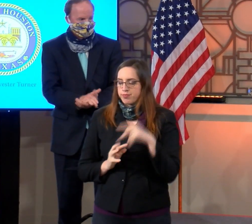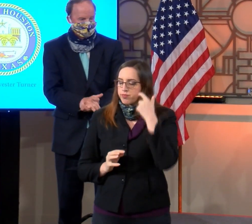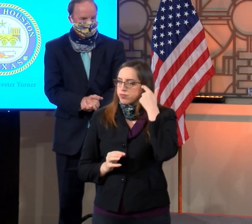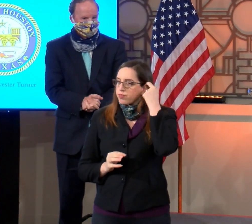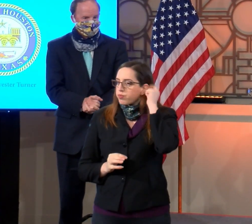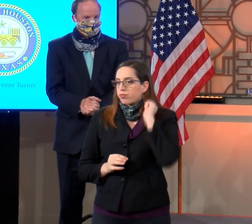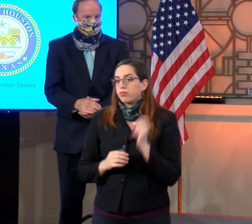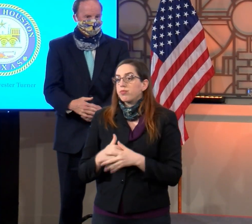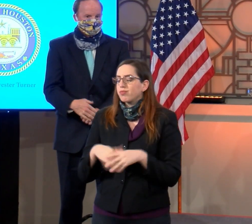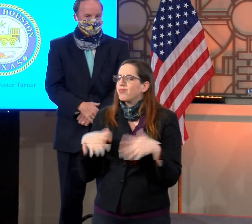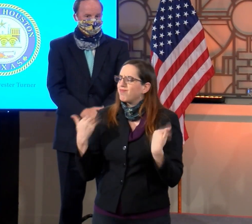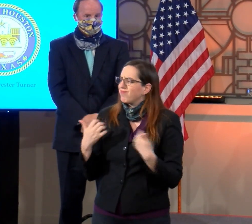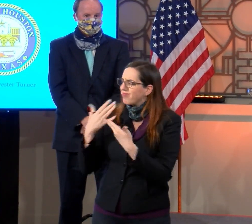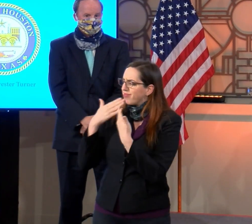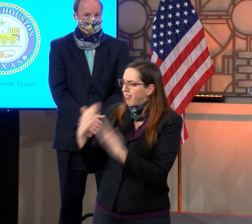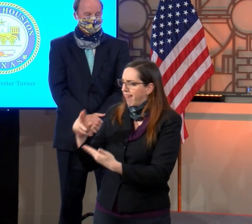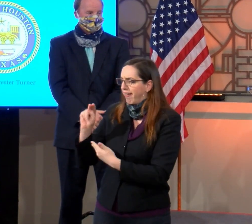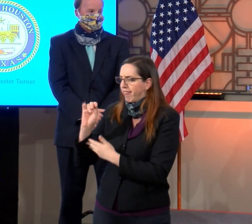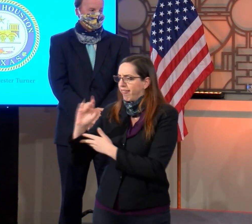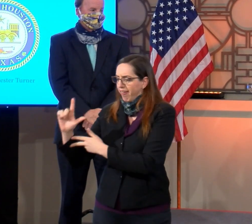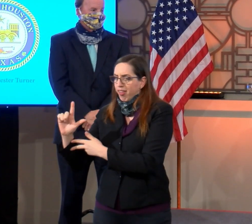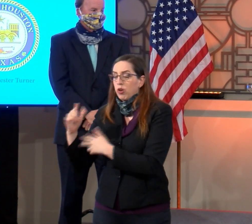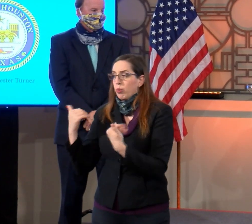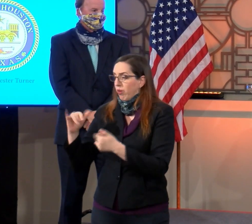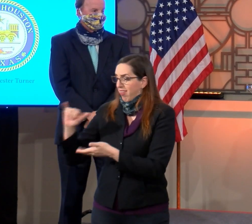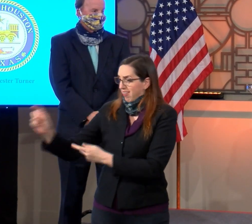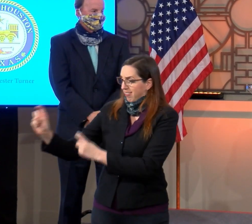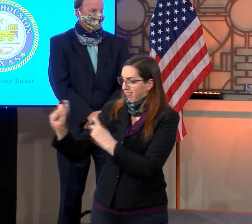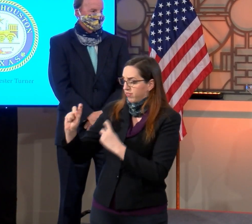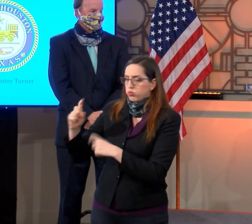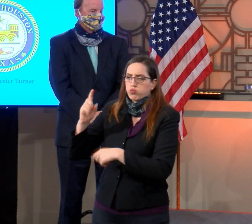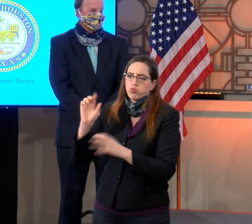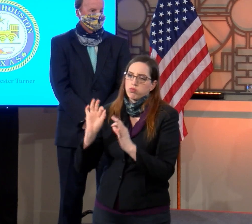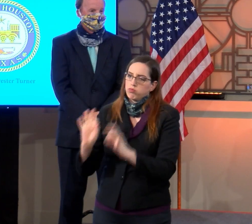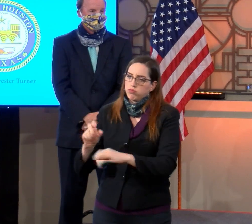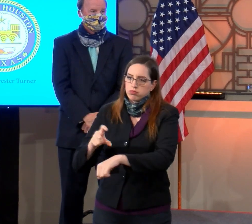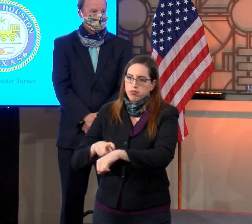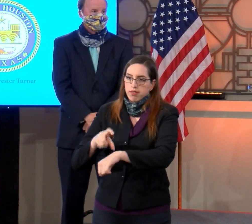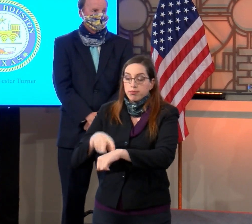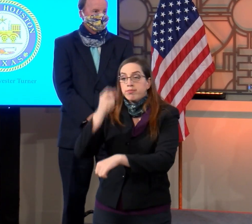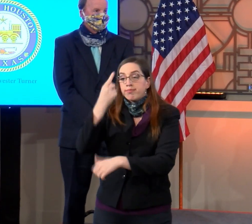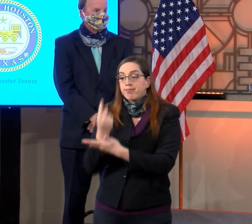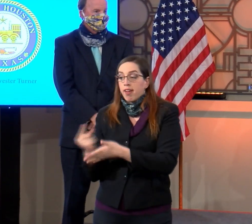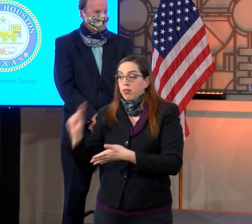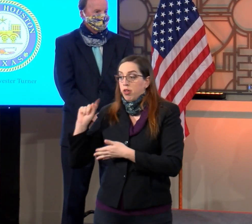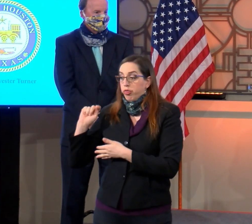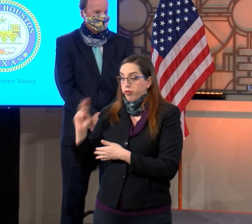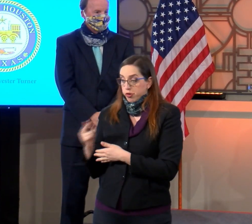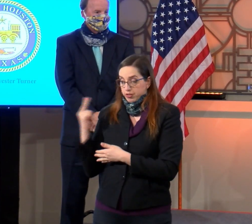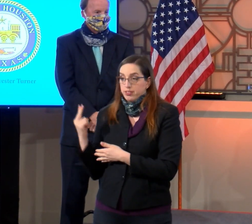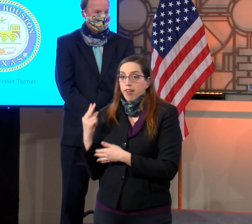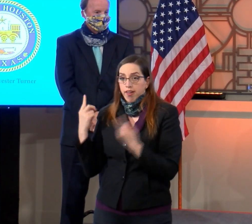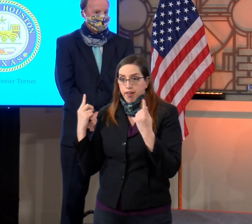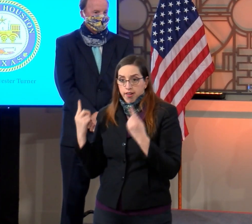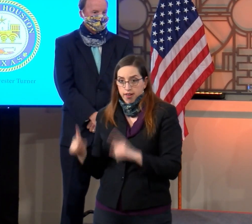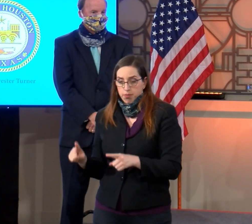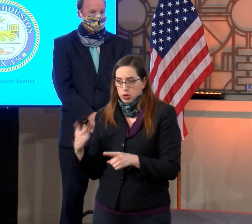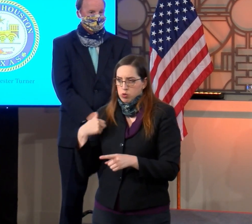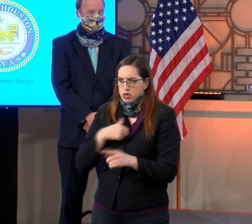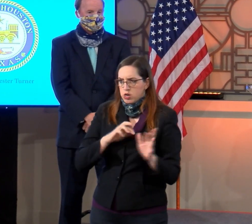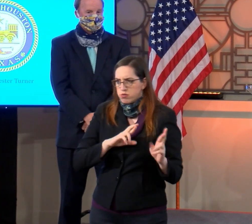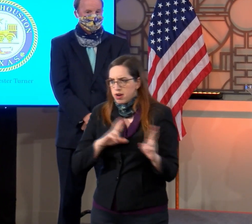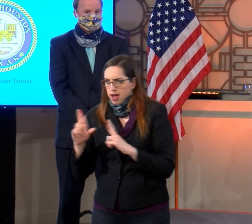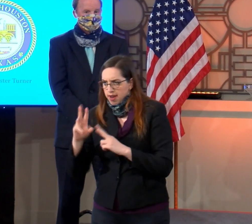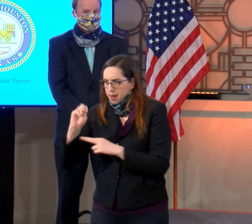I want to thank Neil, and I will tell you the gift is very timely since Thursday of last week in preparation for the Masked